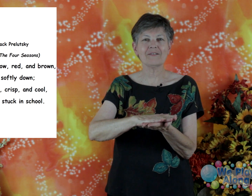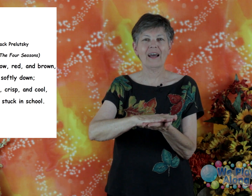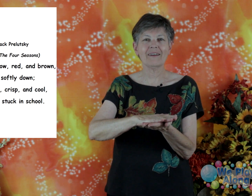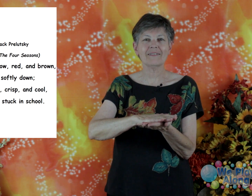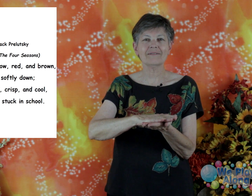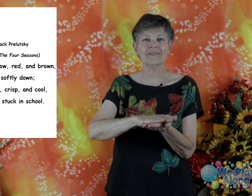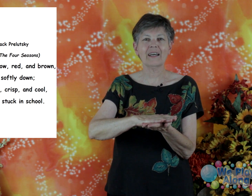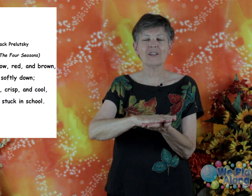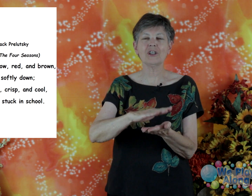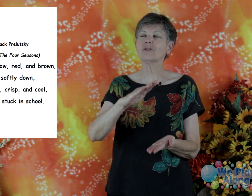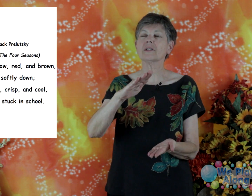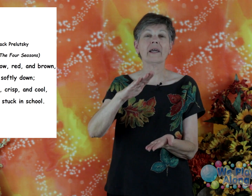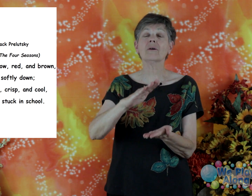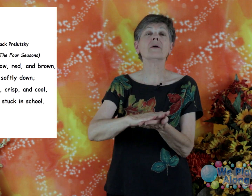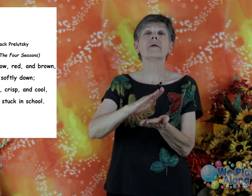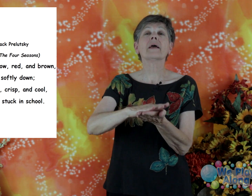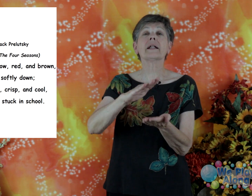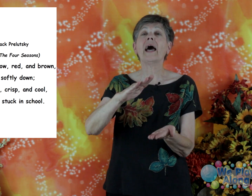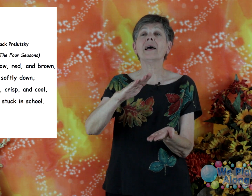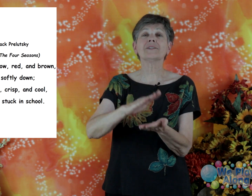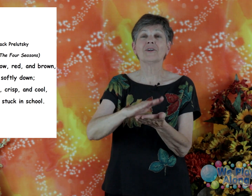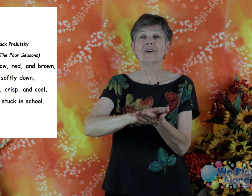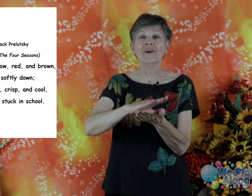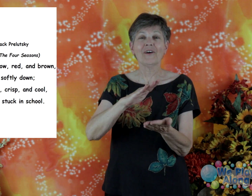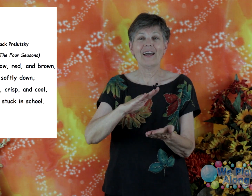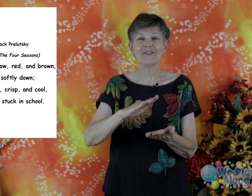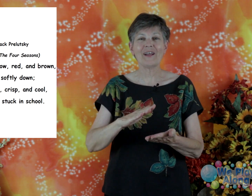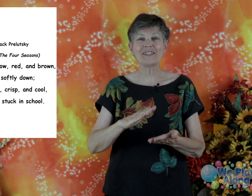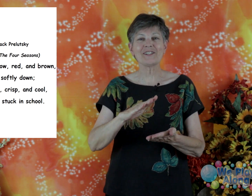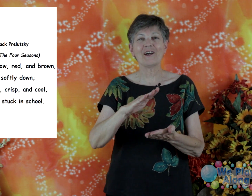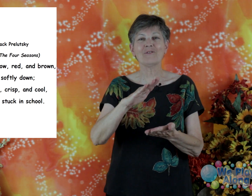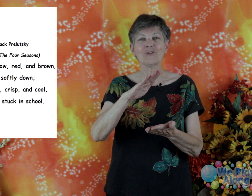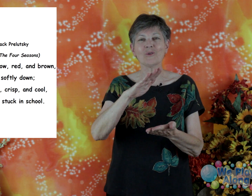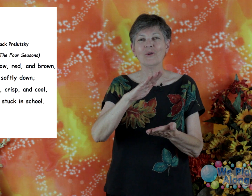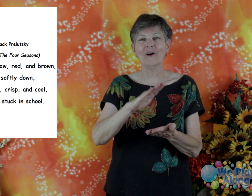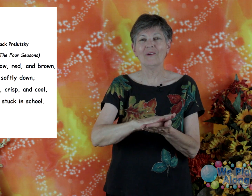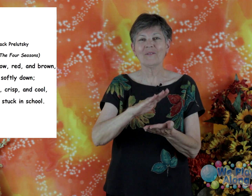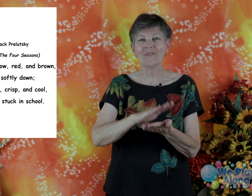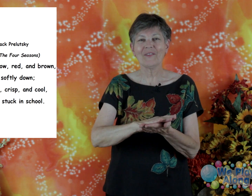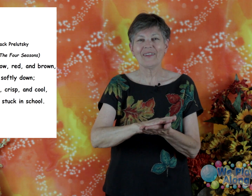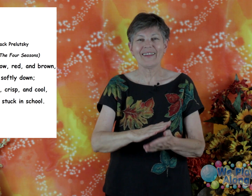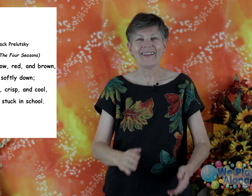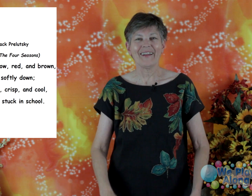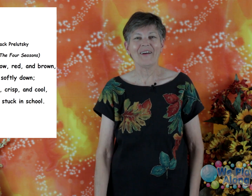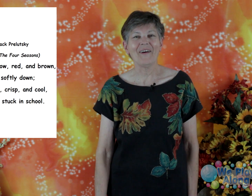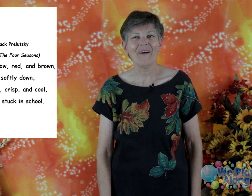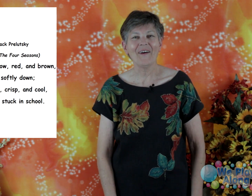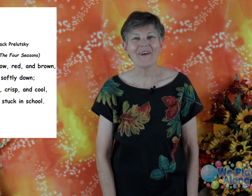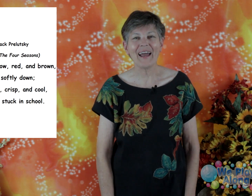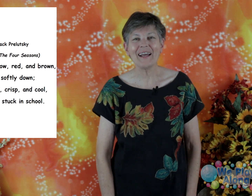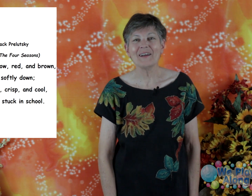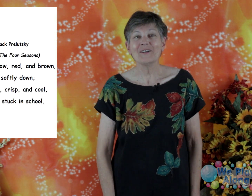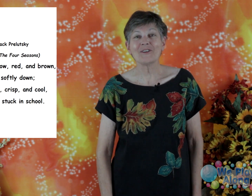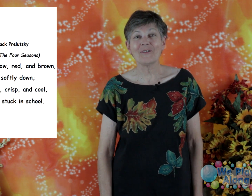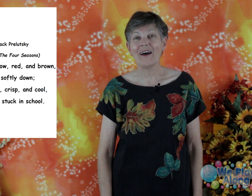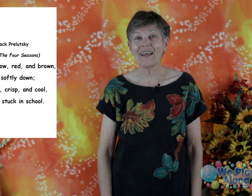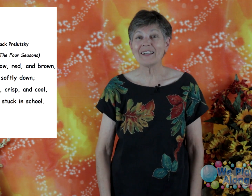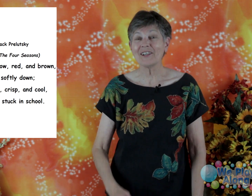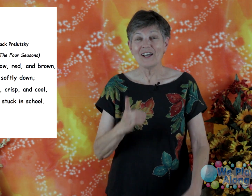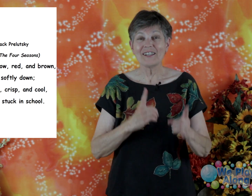like the teacher's like, class. Okay, so that's a sign for school. Okay, so now let's